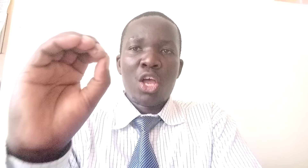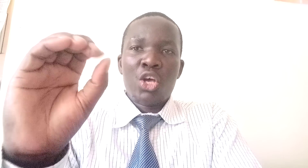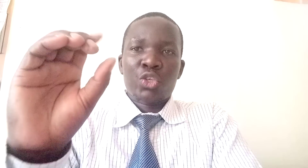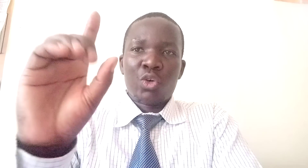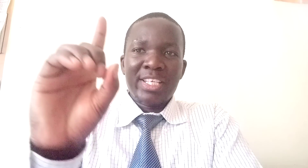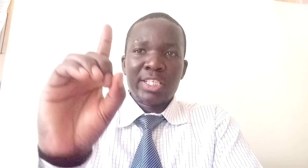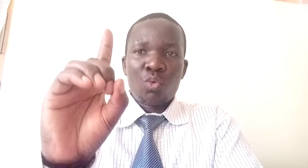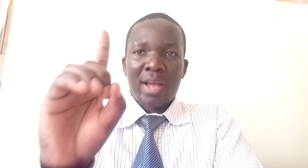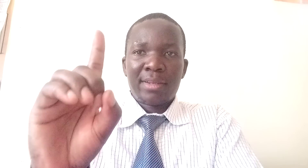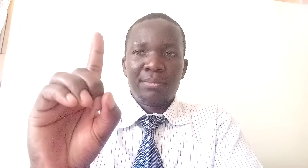So this is 1.